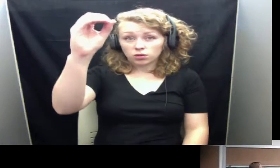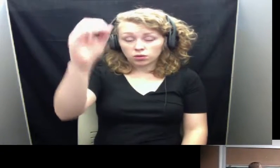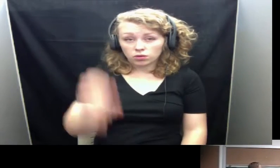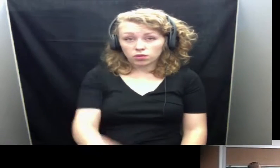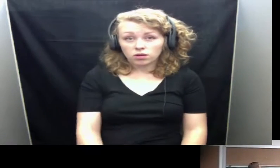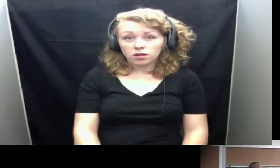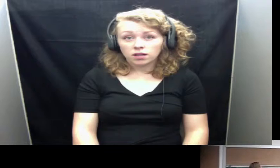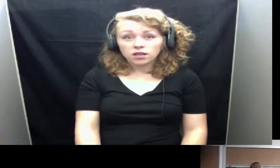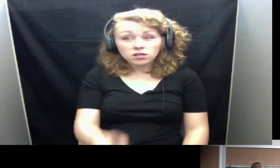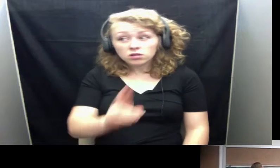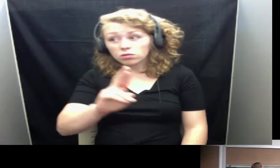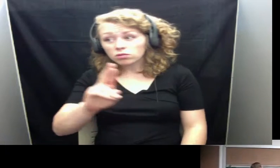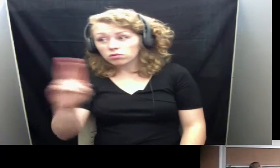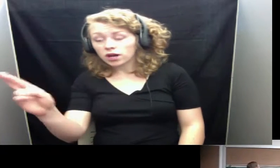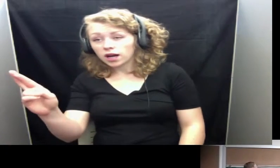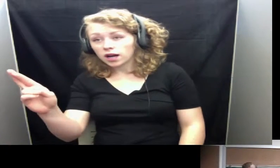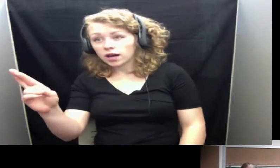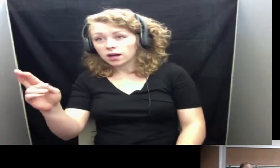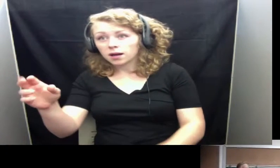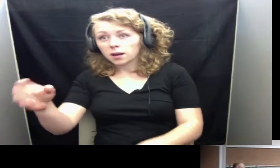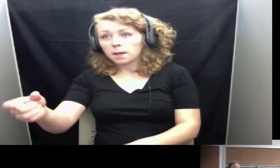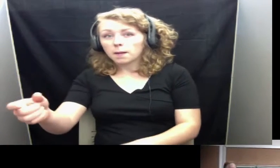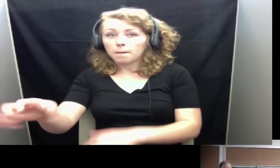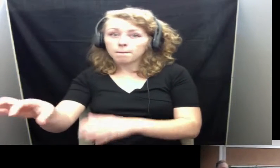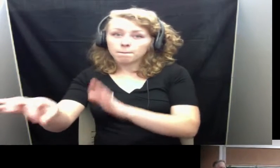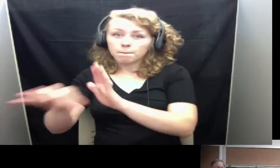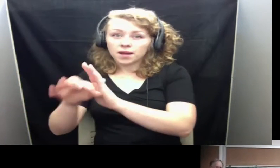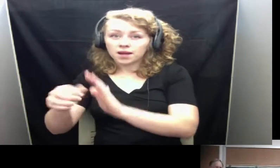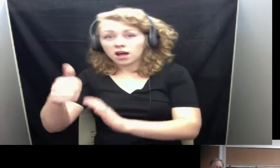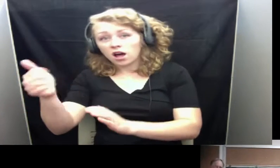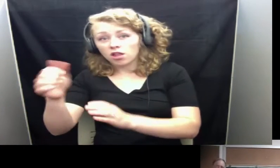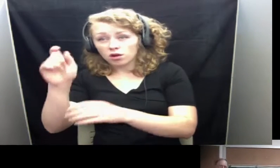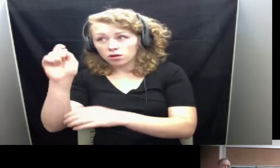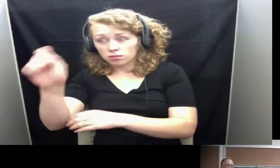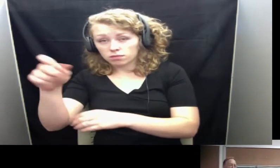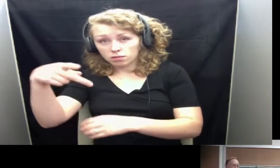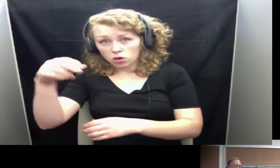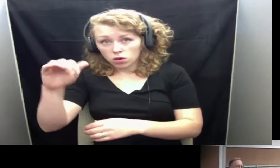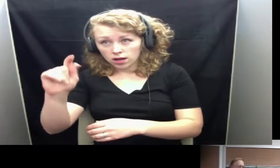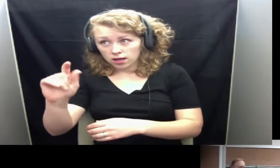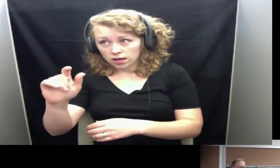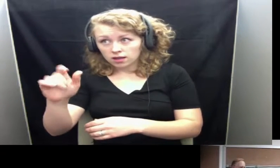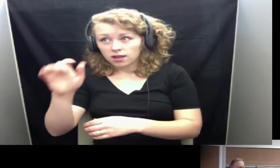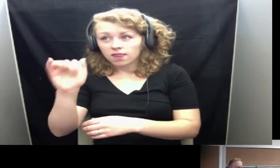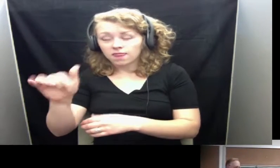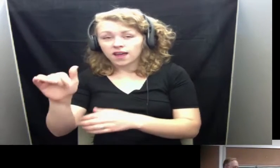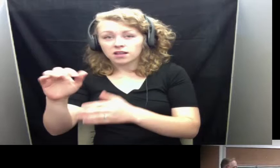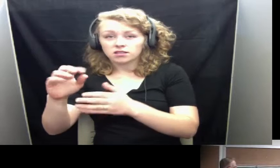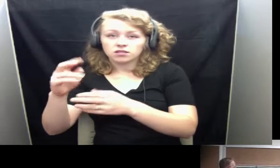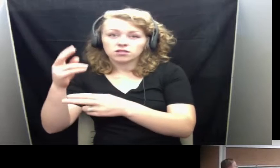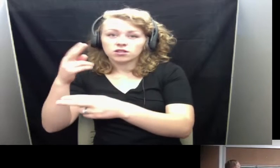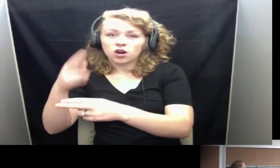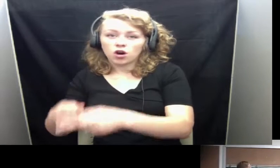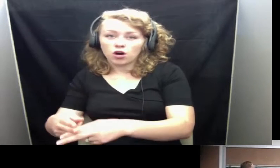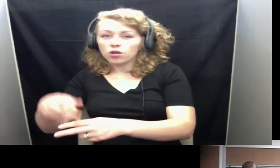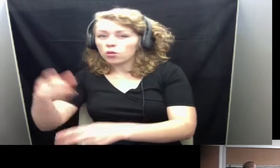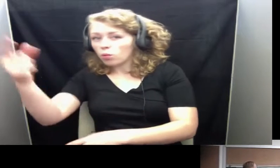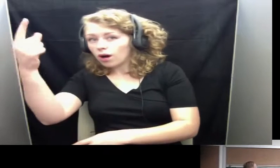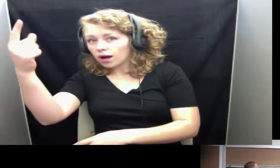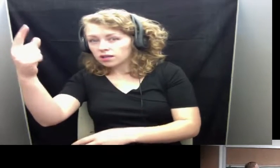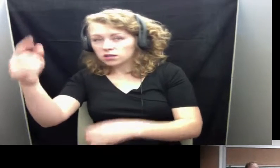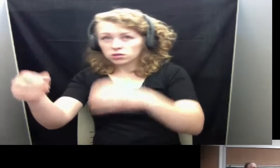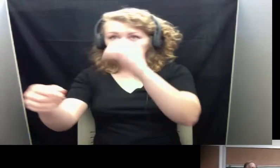choose another point, and that's called 1. Now, the minute you do that, the